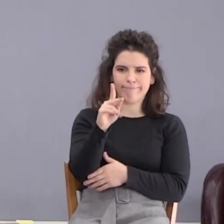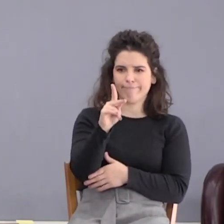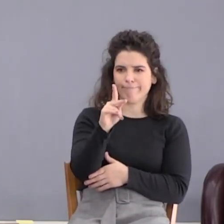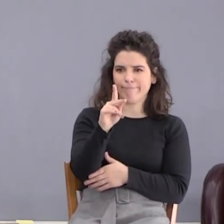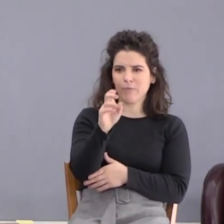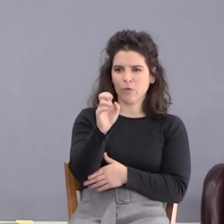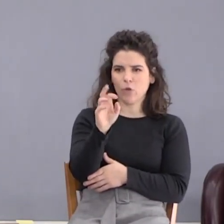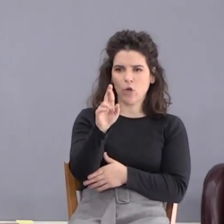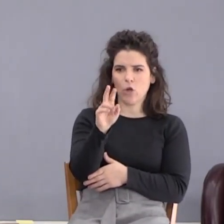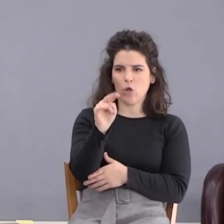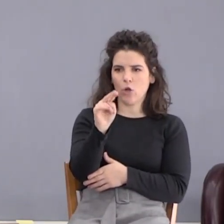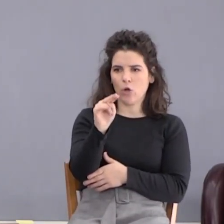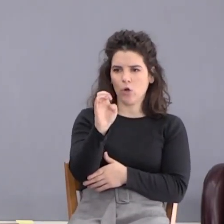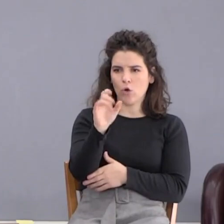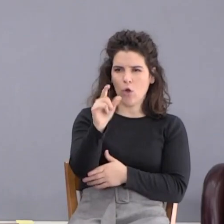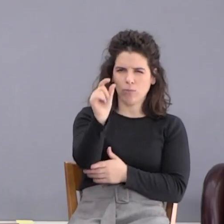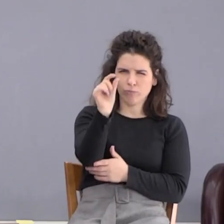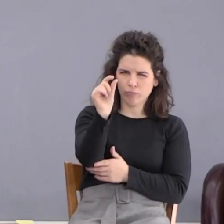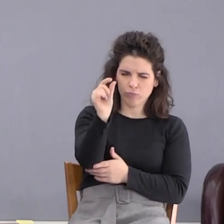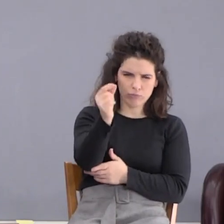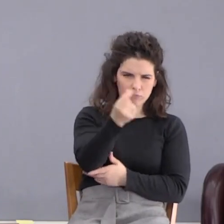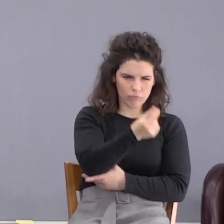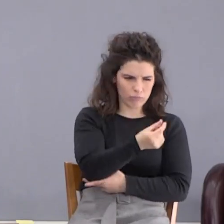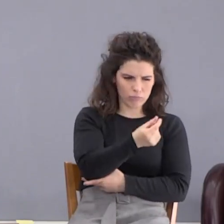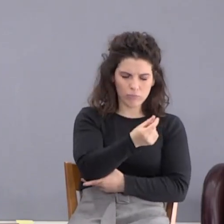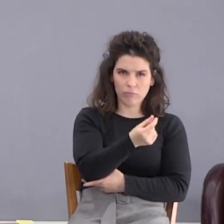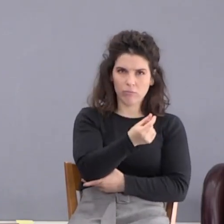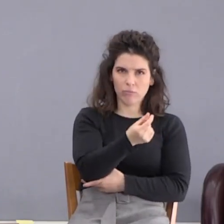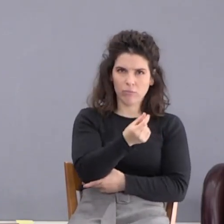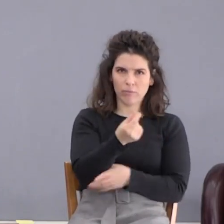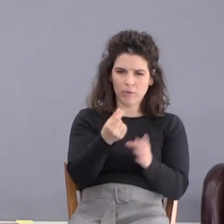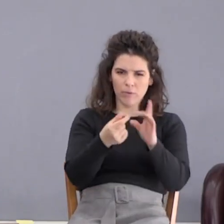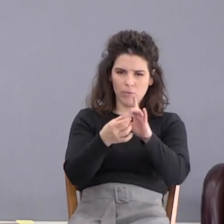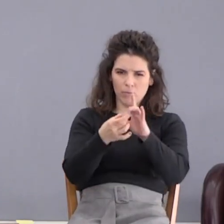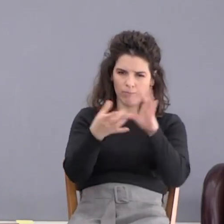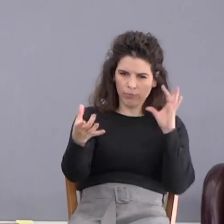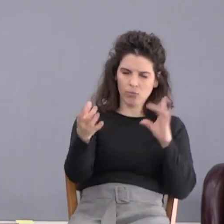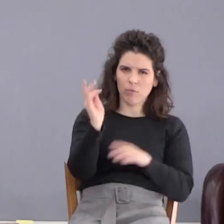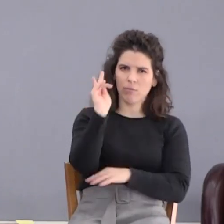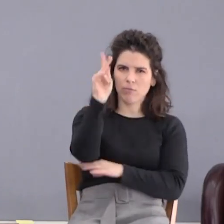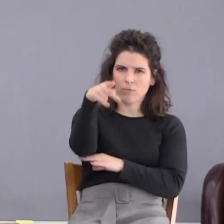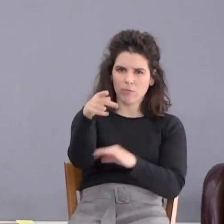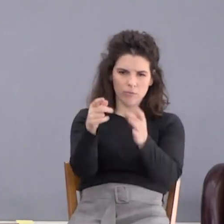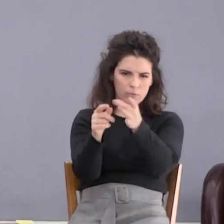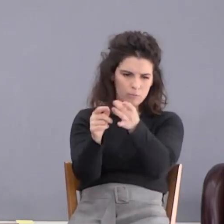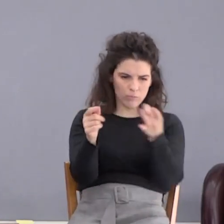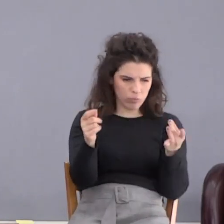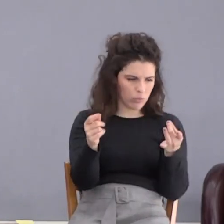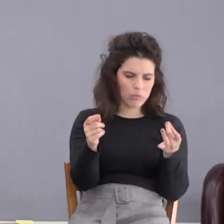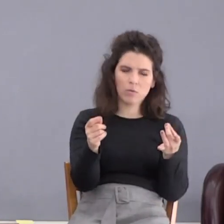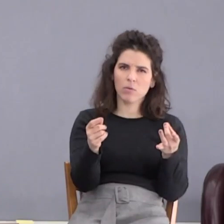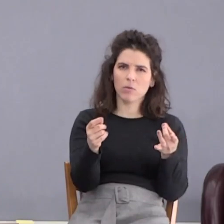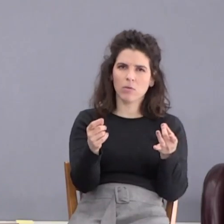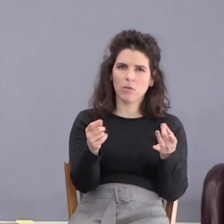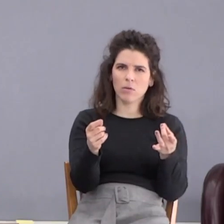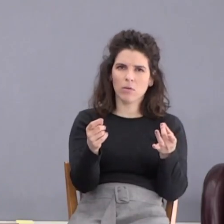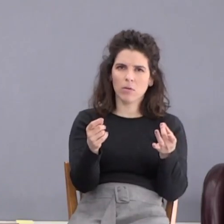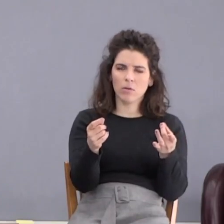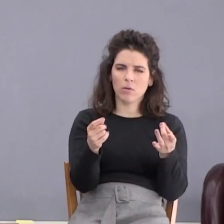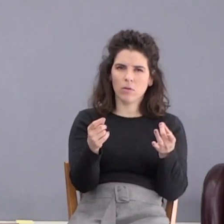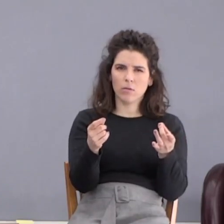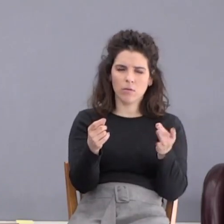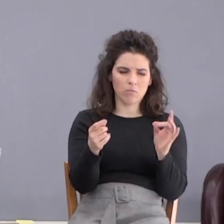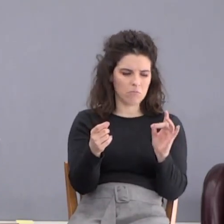that seed, that grain is cut off from the stalk, it's cut off from the